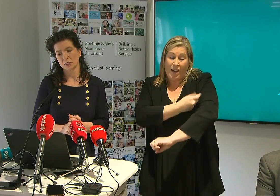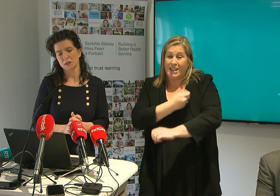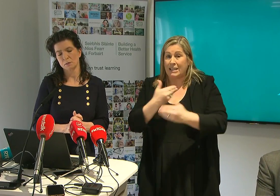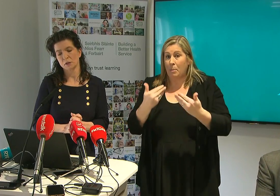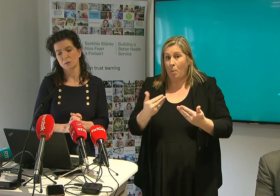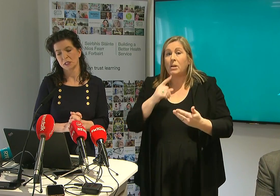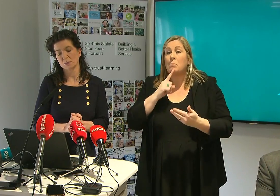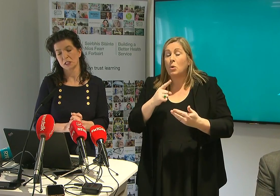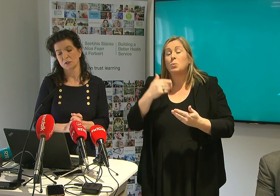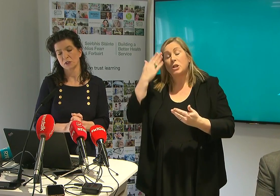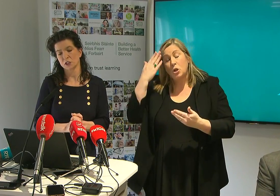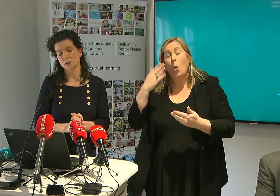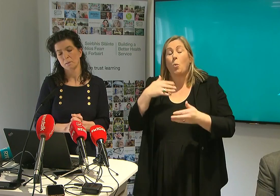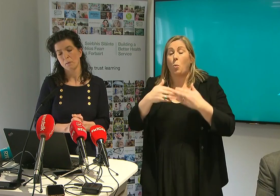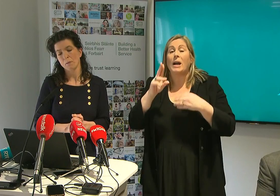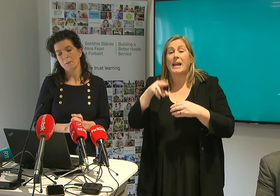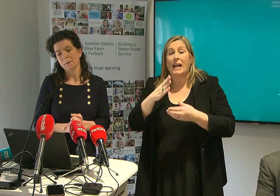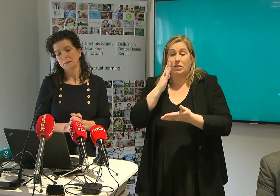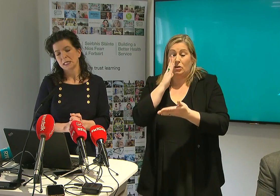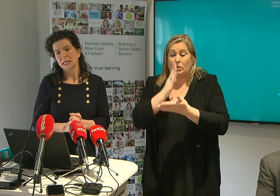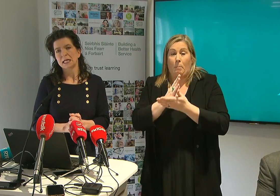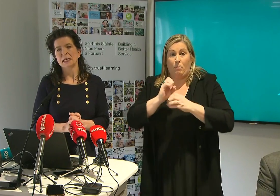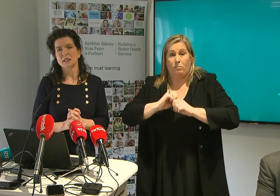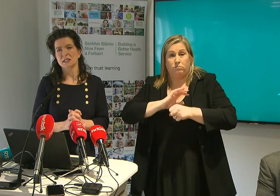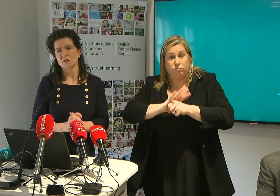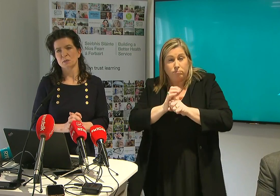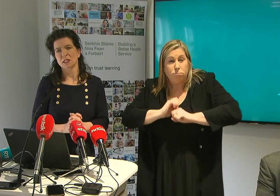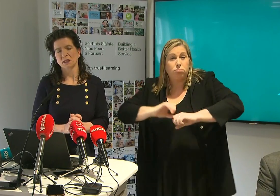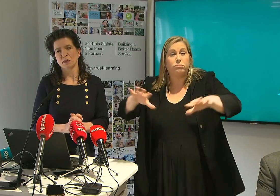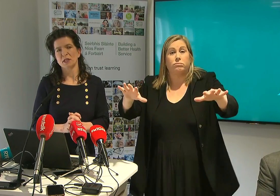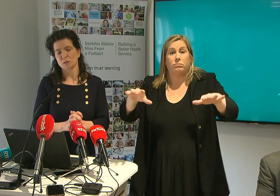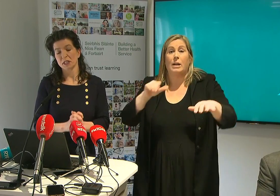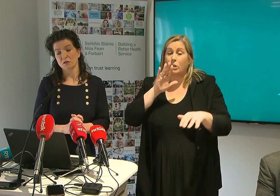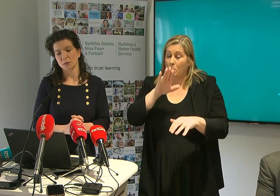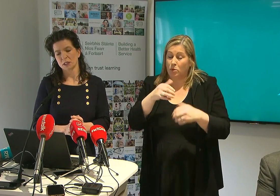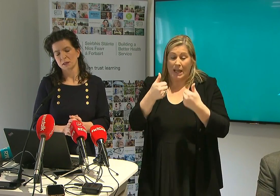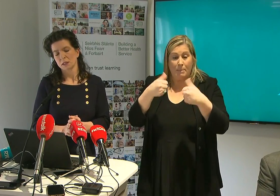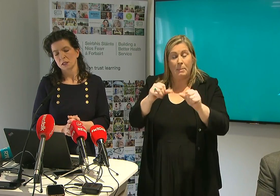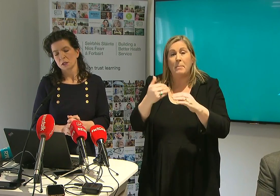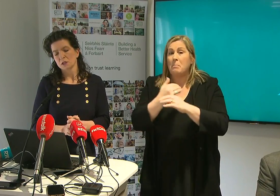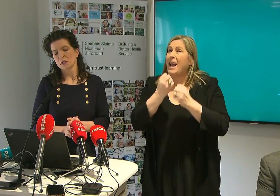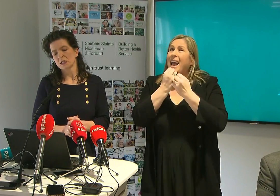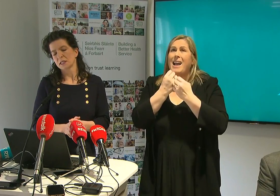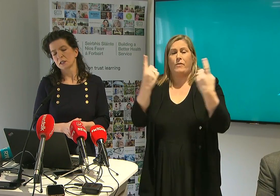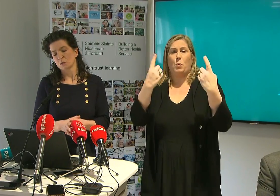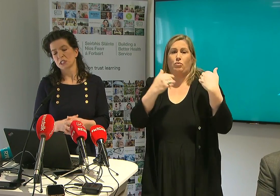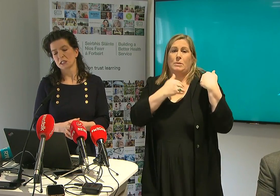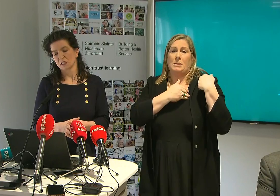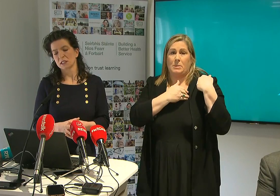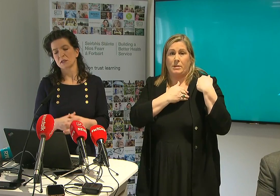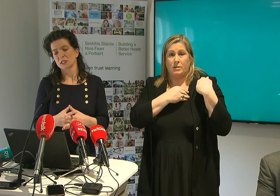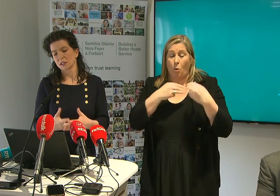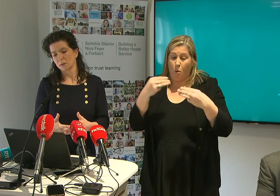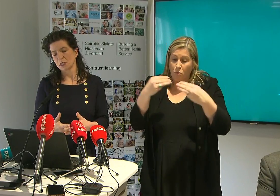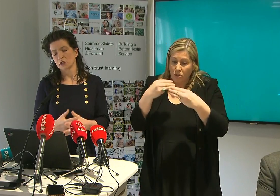help prevent the spread of infection. And these have to be implemented by everybody. So things like